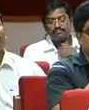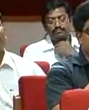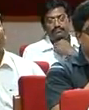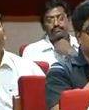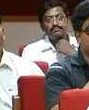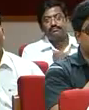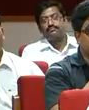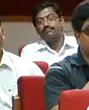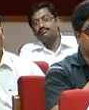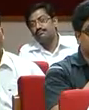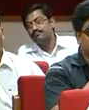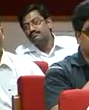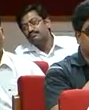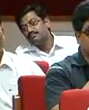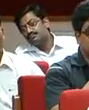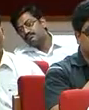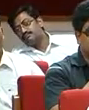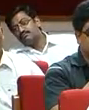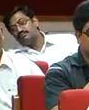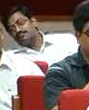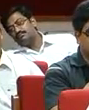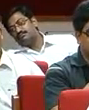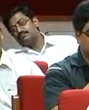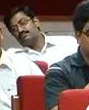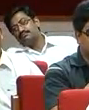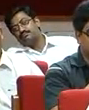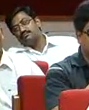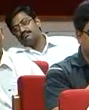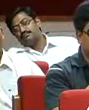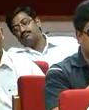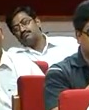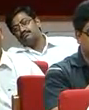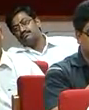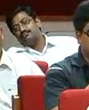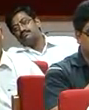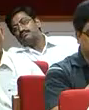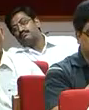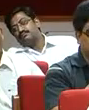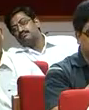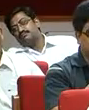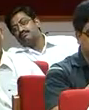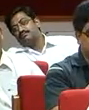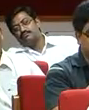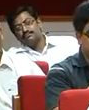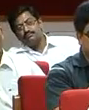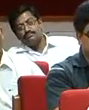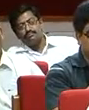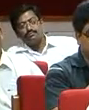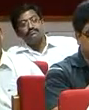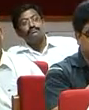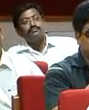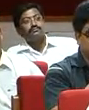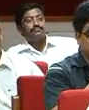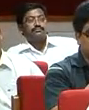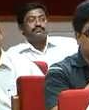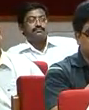if we see disability in social context. No, see the thing is, it always has to be seen impairment plus social context. It's not social context